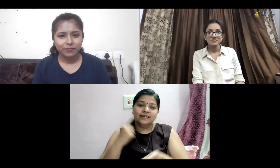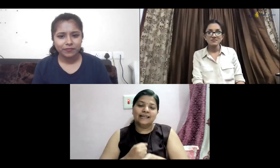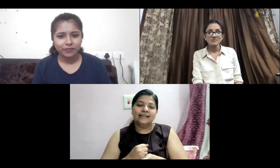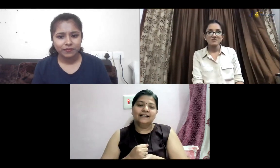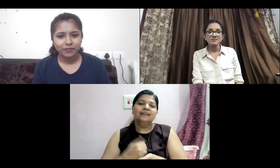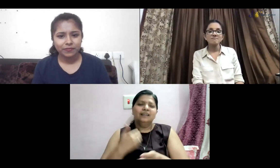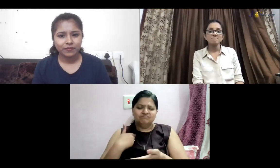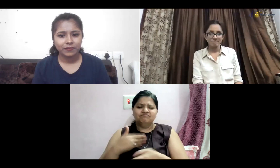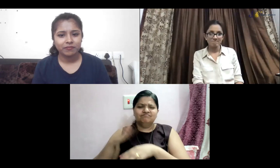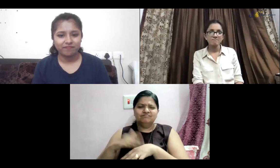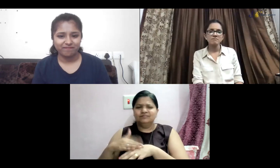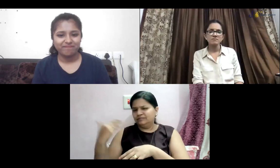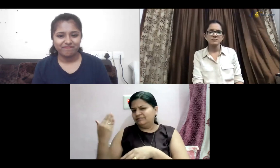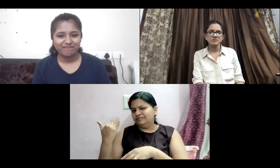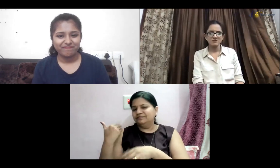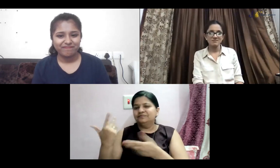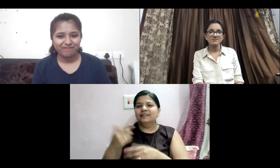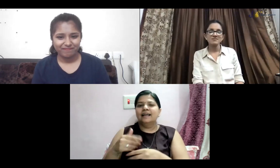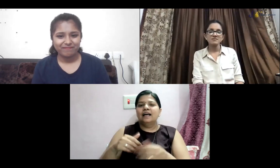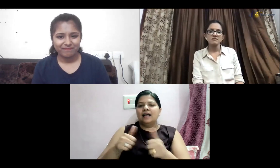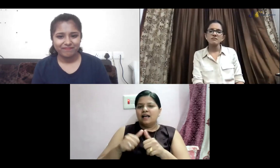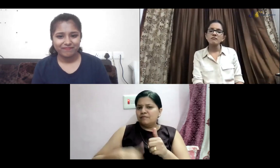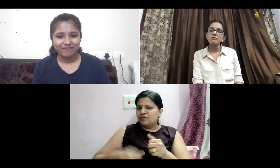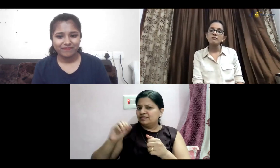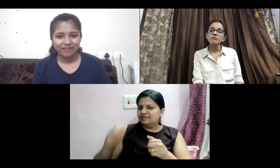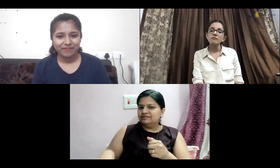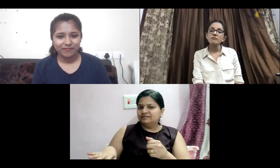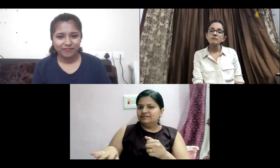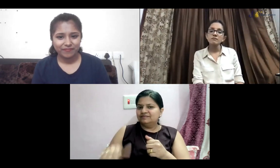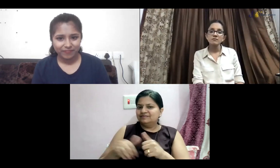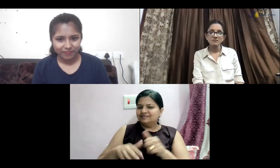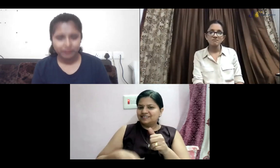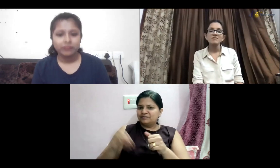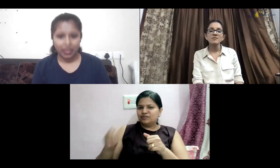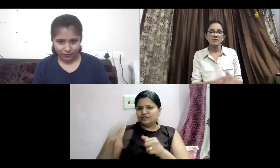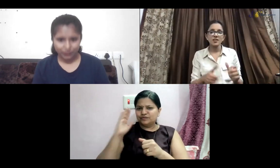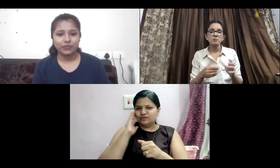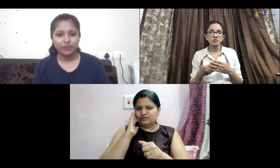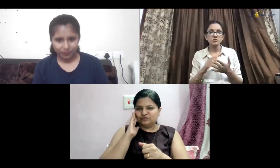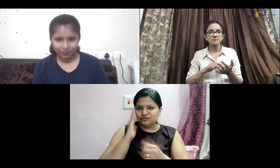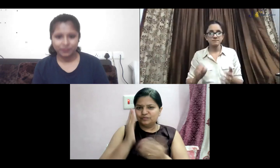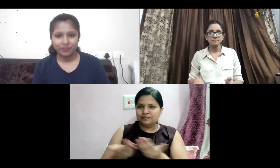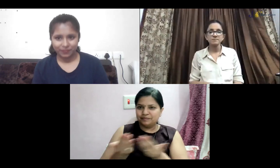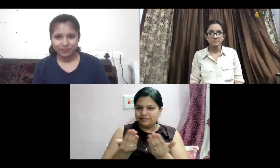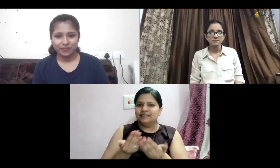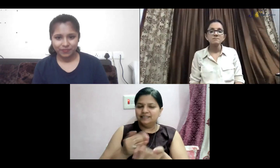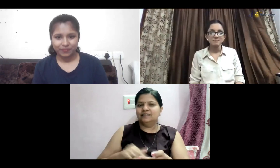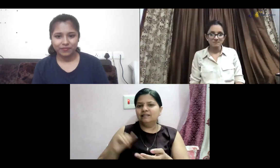So I have seen many things are missing because I have recently, I have one experience recently.